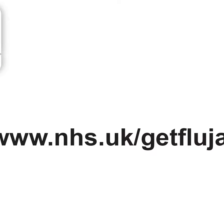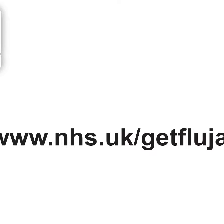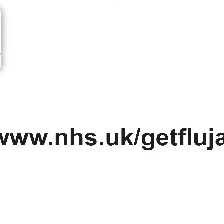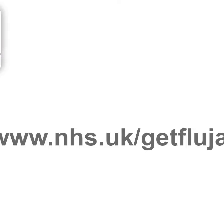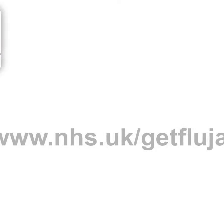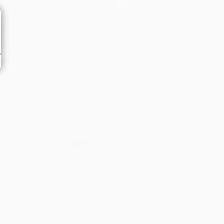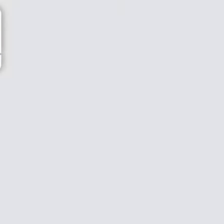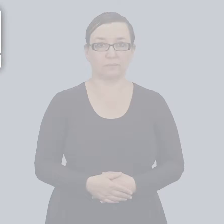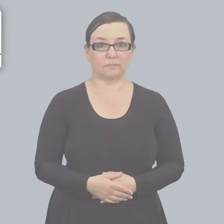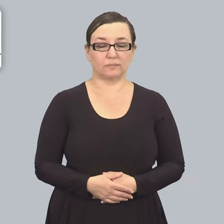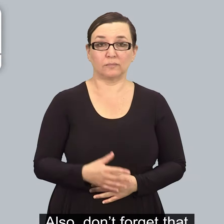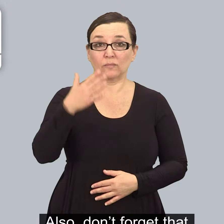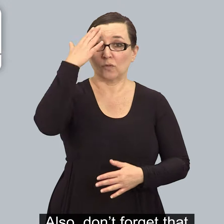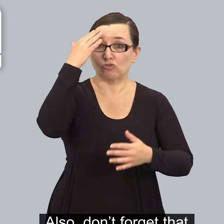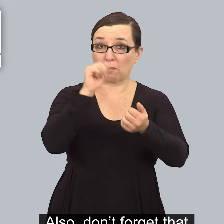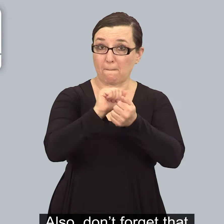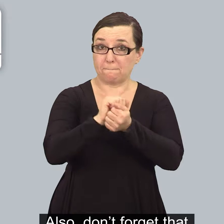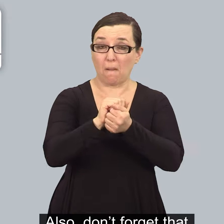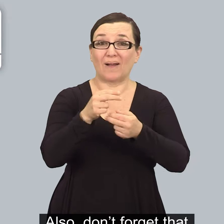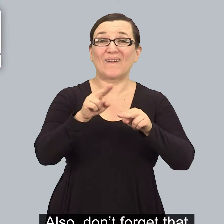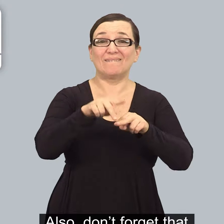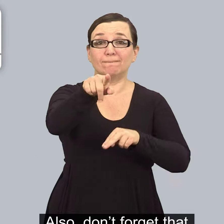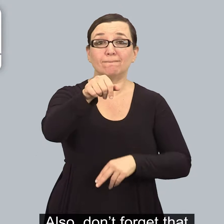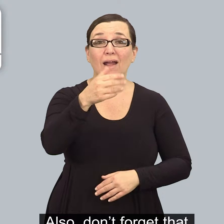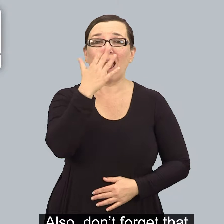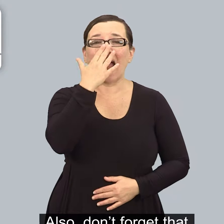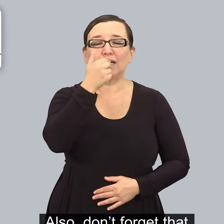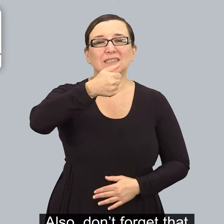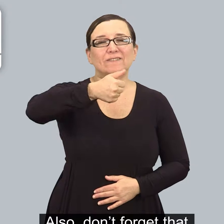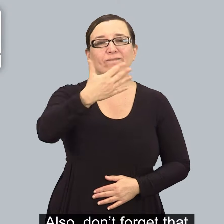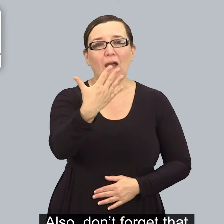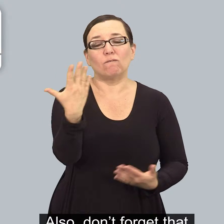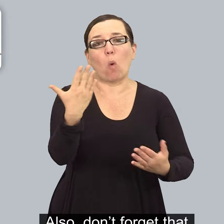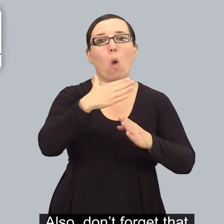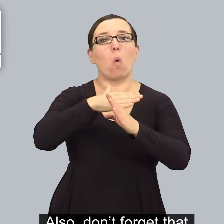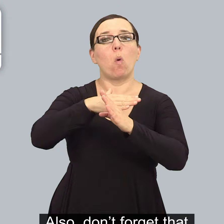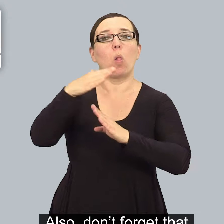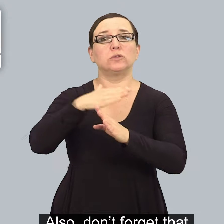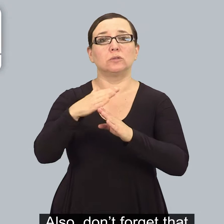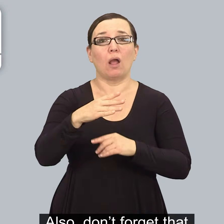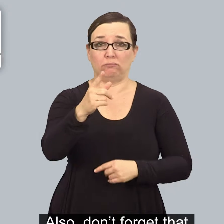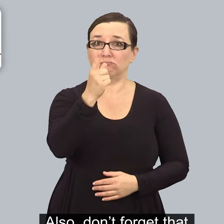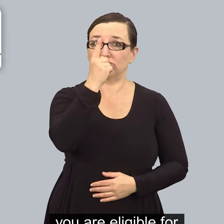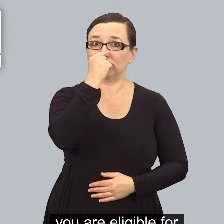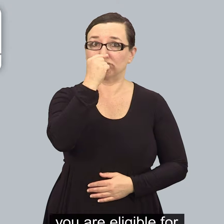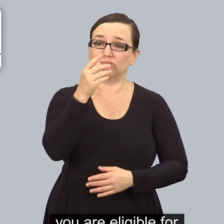www.nhs.uk/getflujab. Also, don't forget that if you're aged 65 or over, you are eligible for